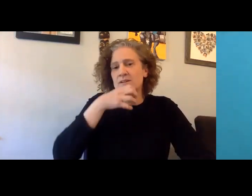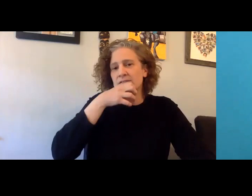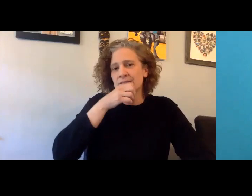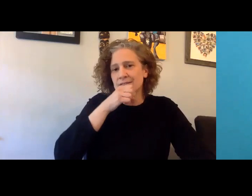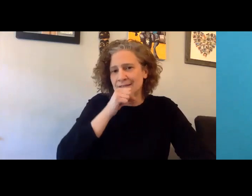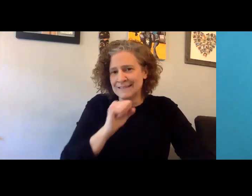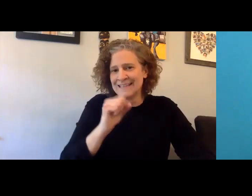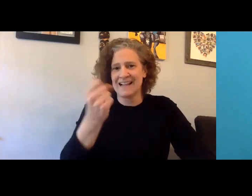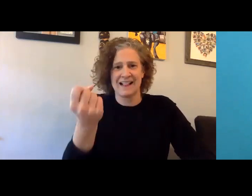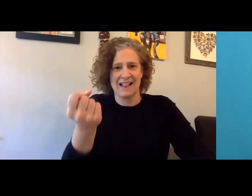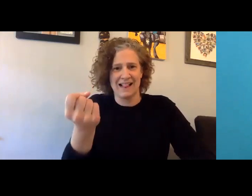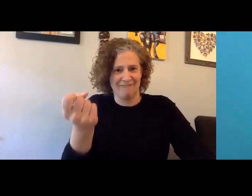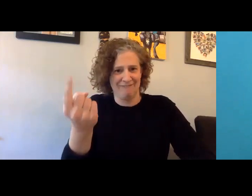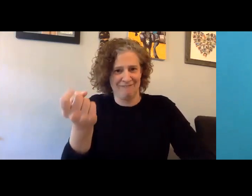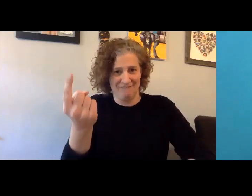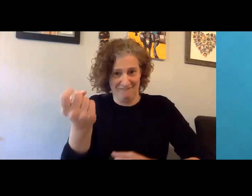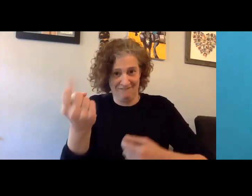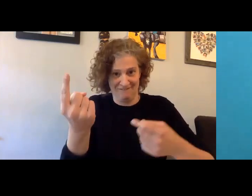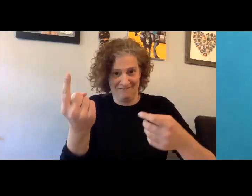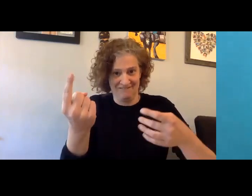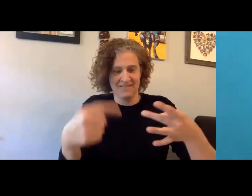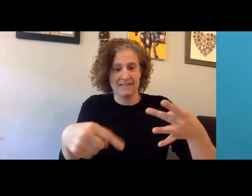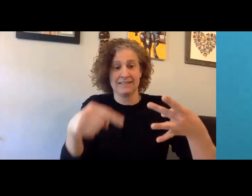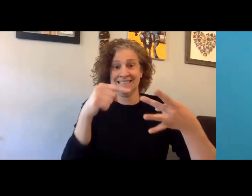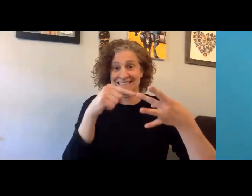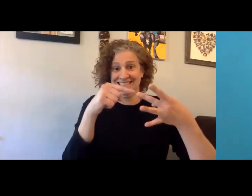start on my chin, or I could say age 11.